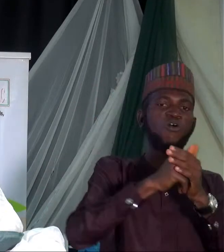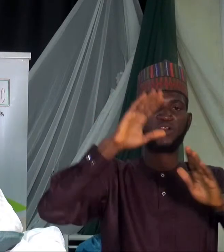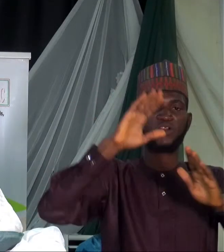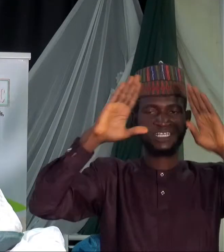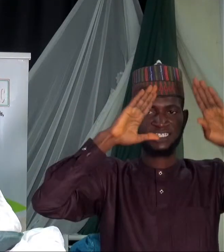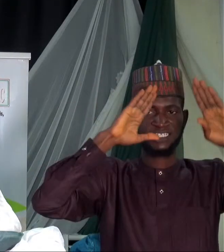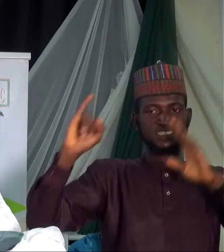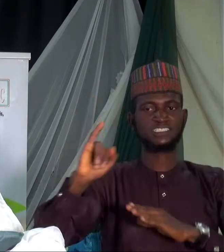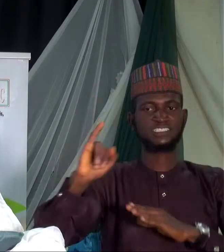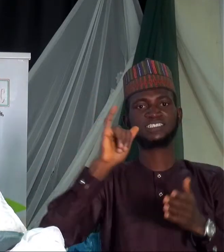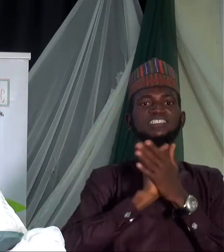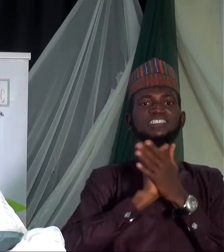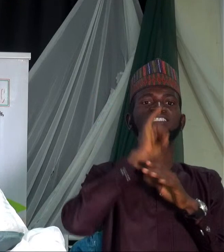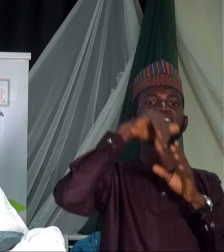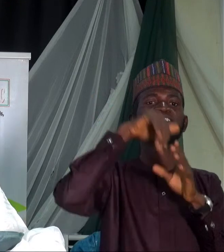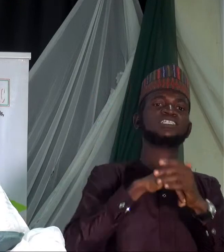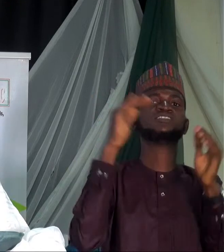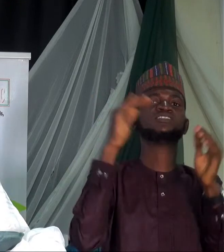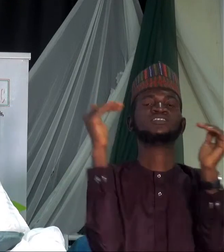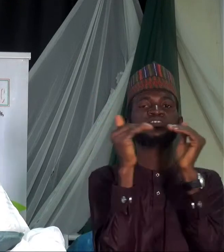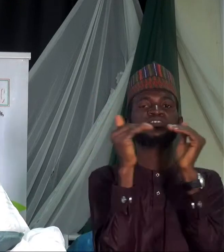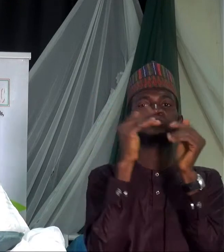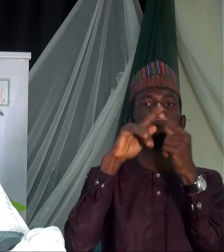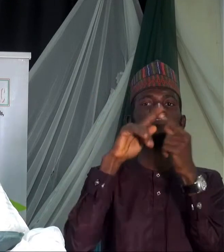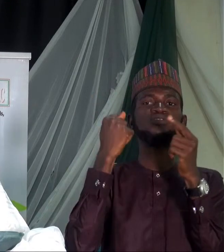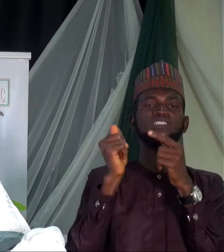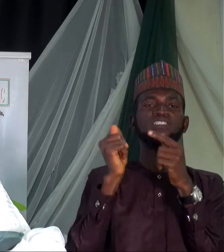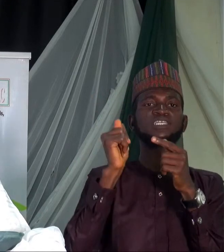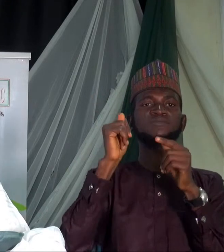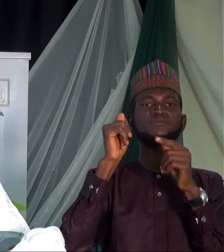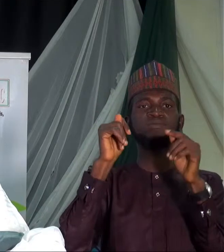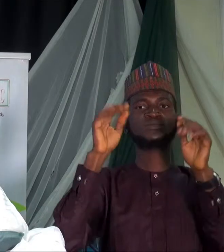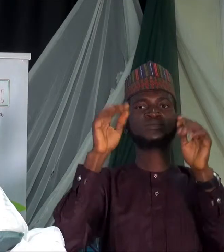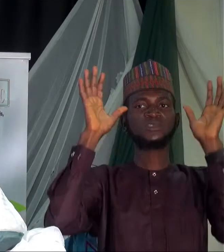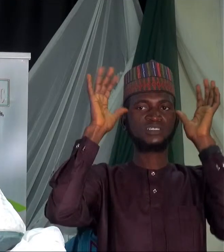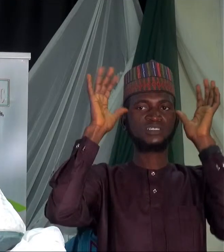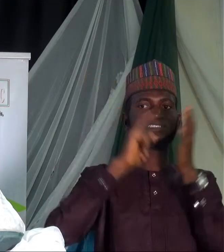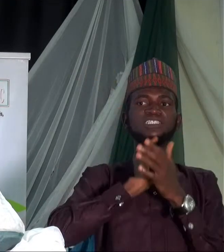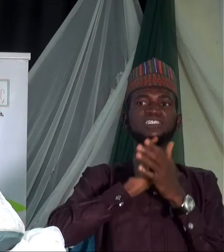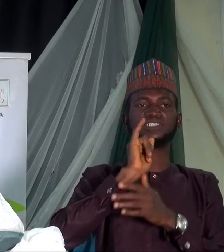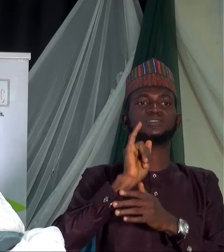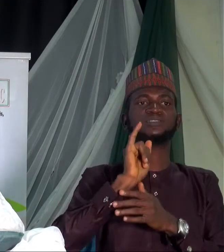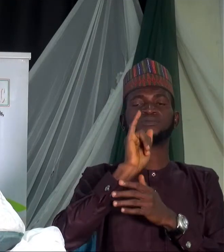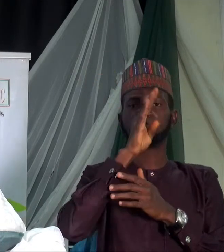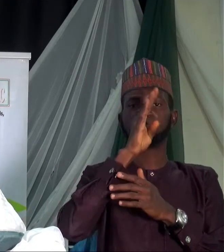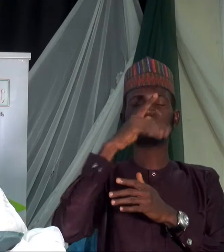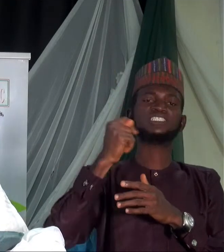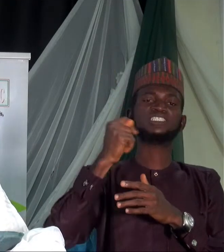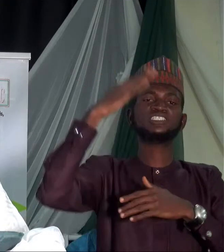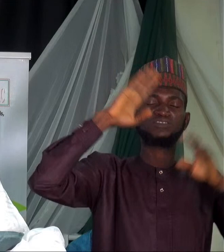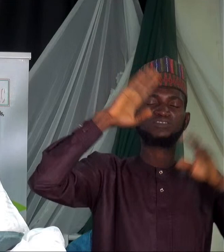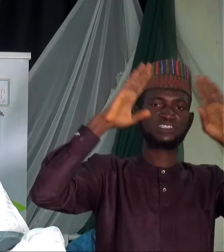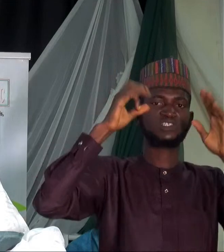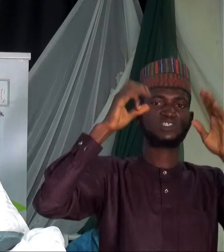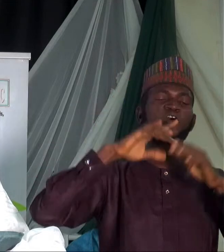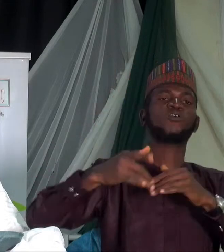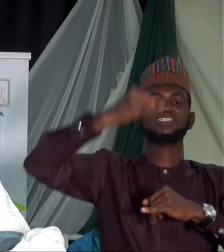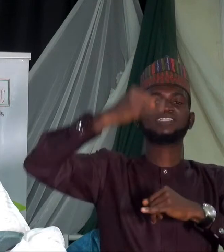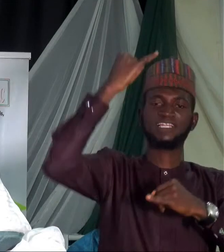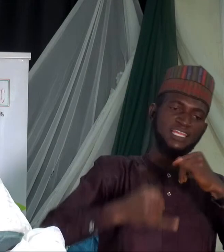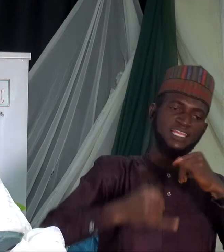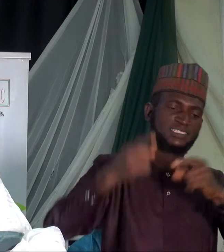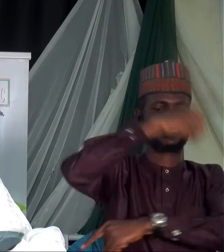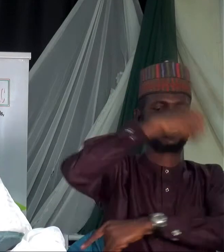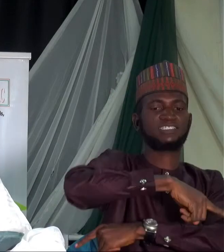line with whatever condition we find ourselves, that is going to be greetings of the inmate of Al-Jannah,